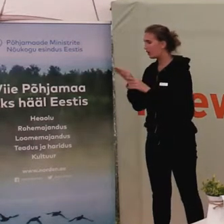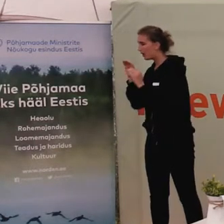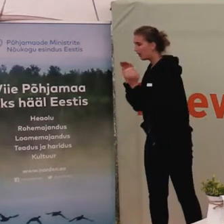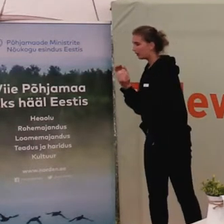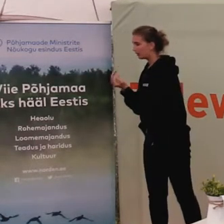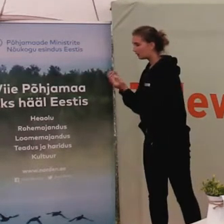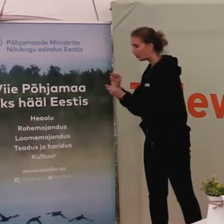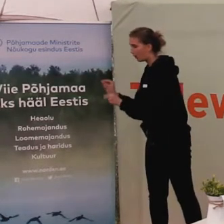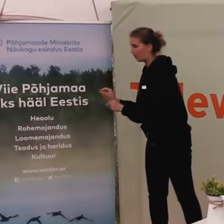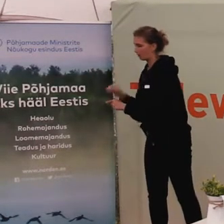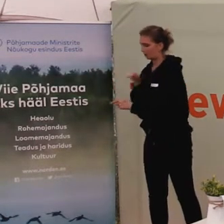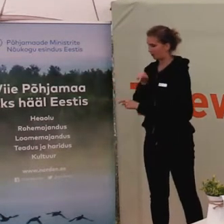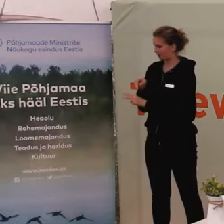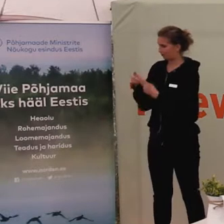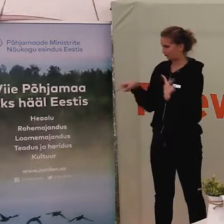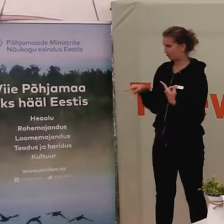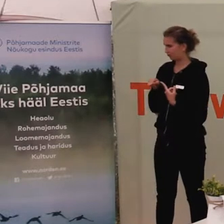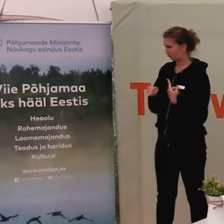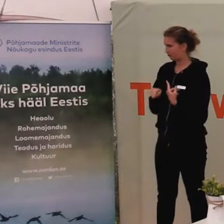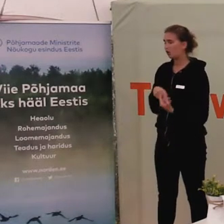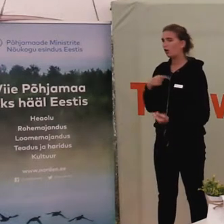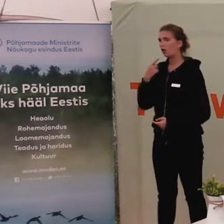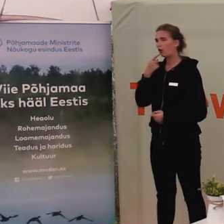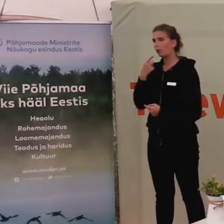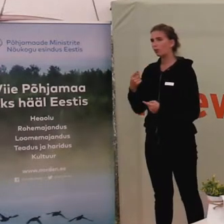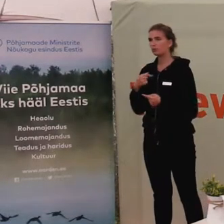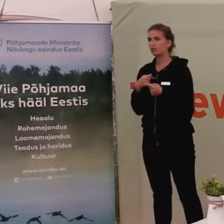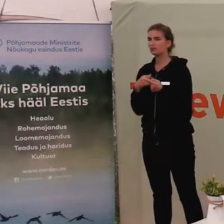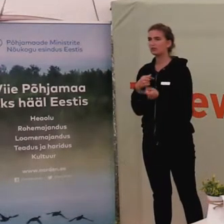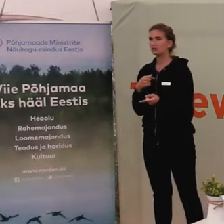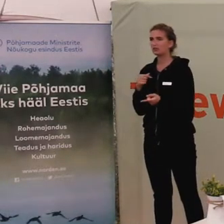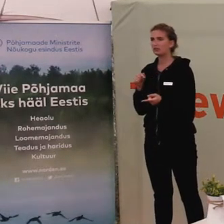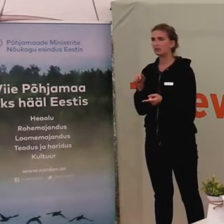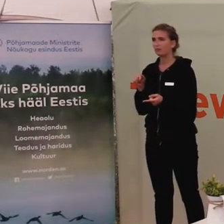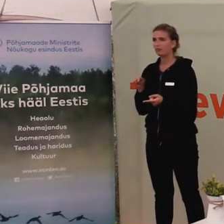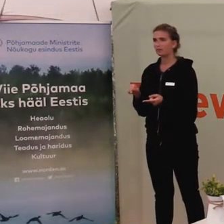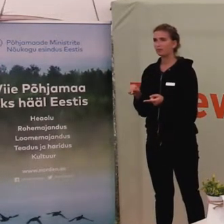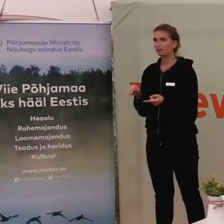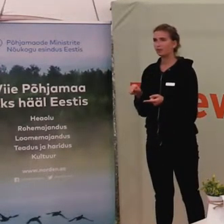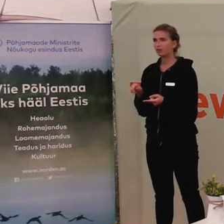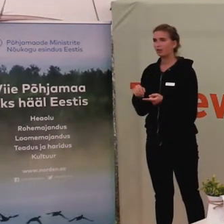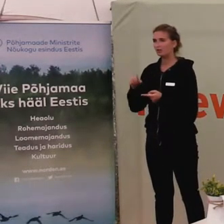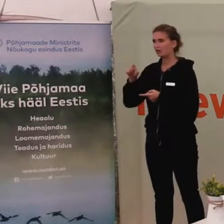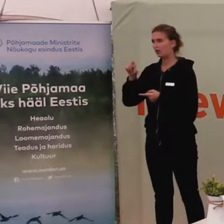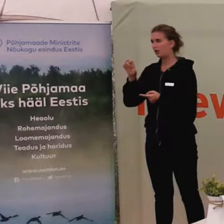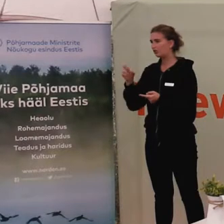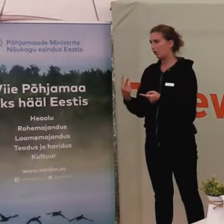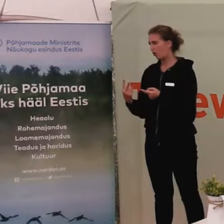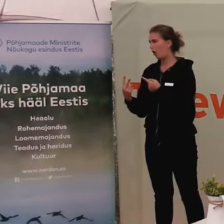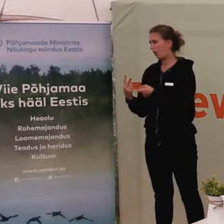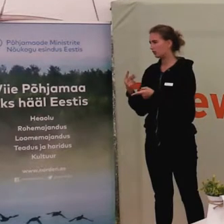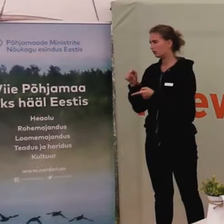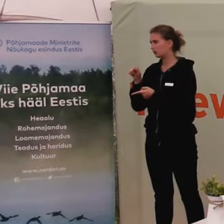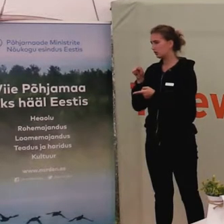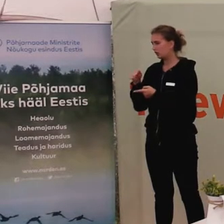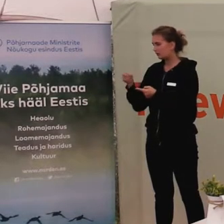the environment. I would say that the externalities needs to be taxed more. The carbon price is a step into the